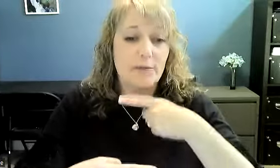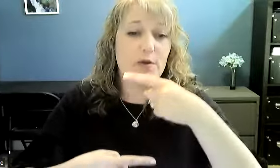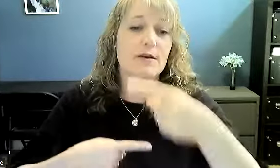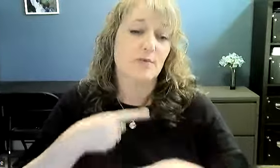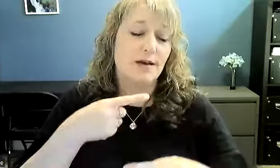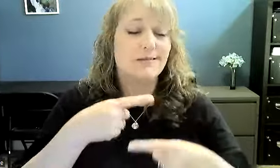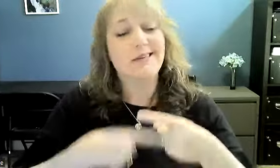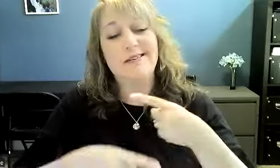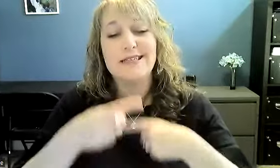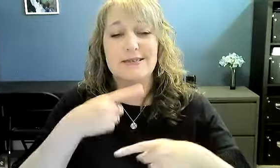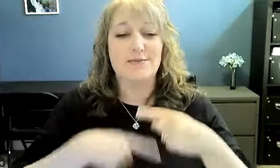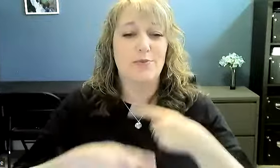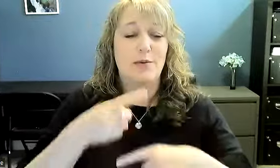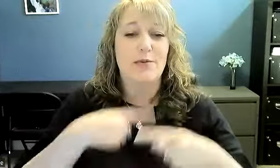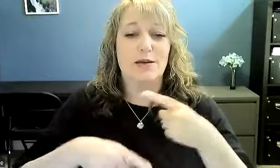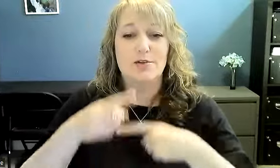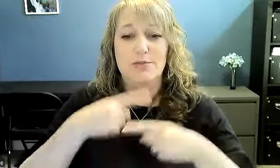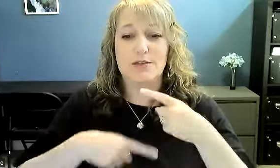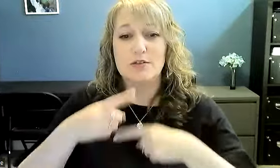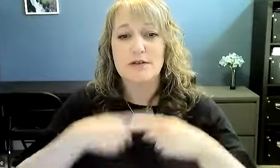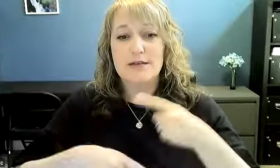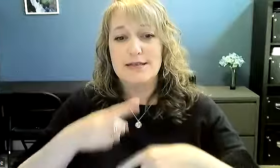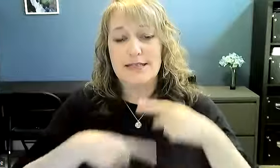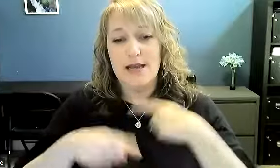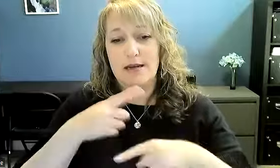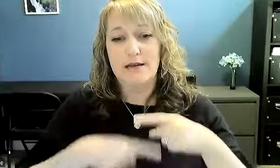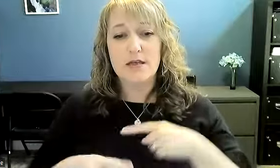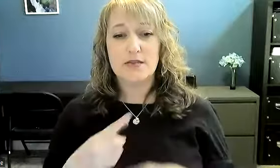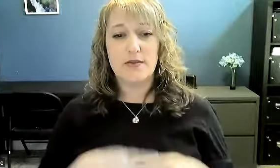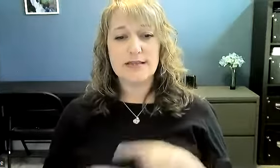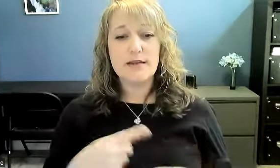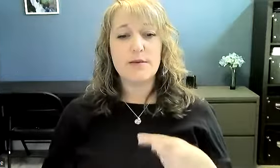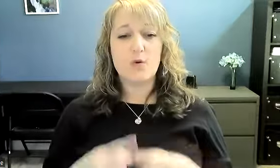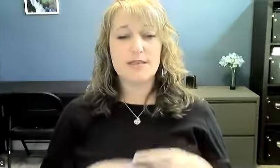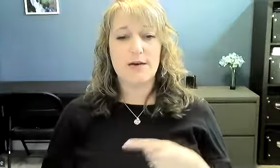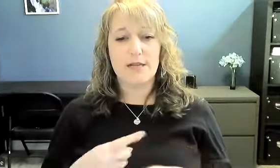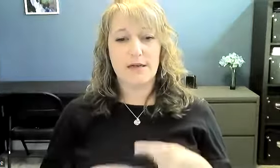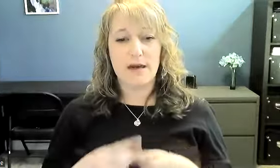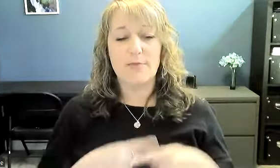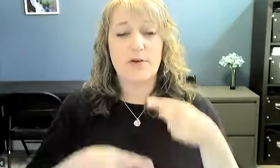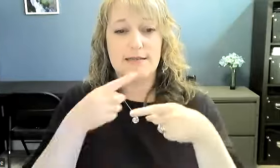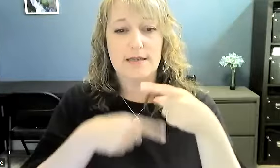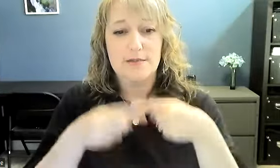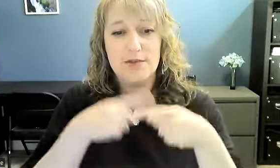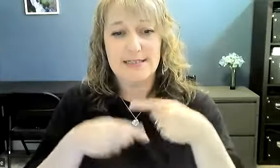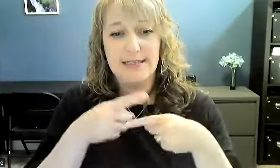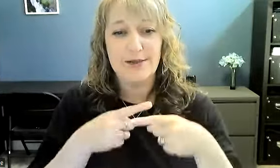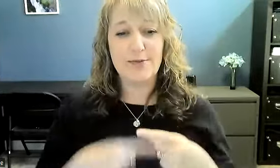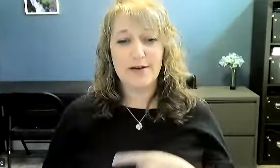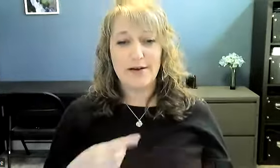you as well. So it doesn't probably matter too much. Sign. So that's going to be more down here. I'm raising it so you can see it a little better,